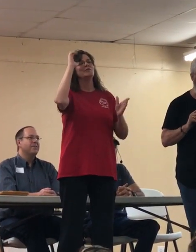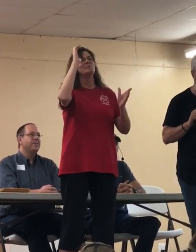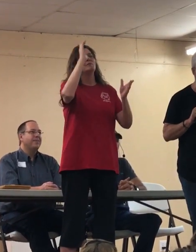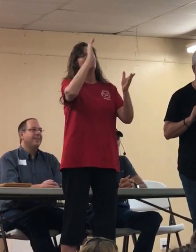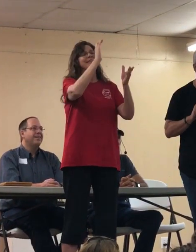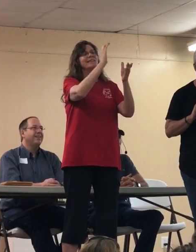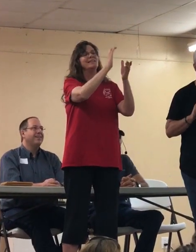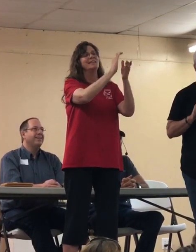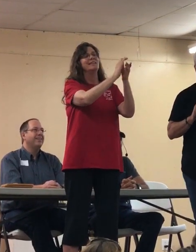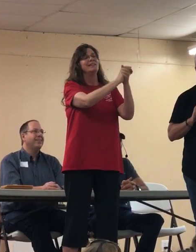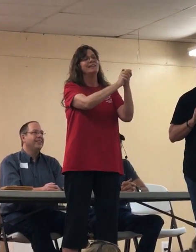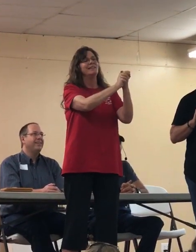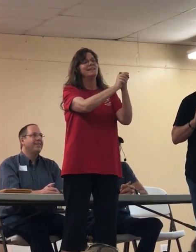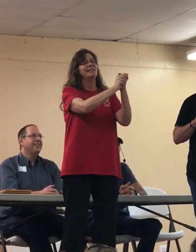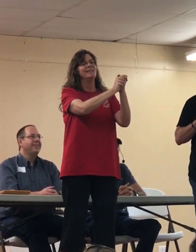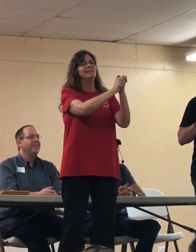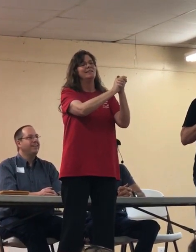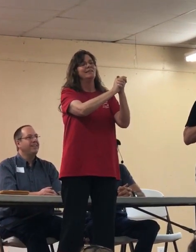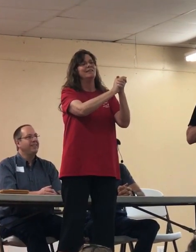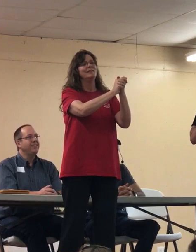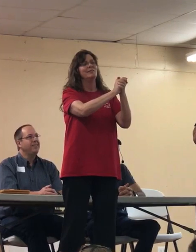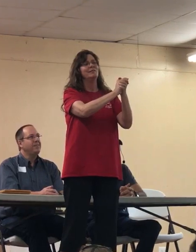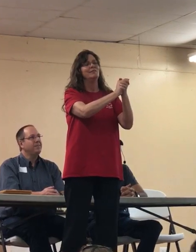believed.